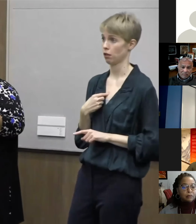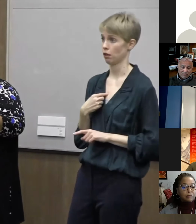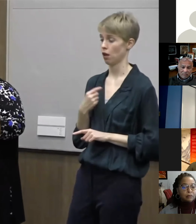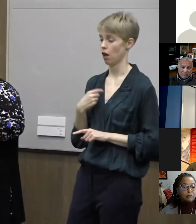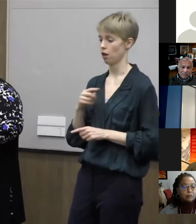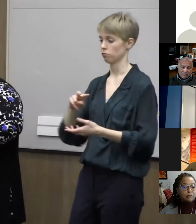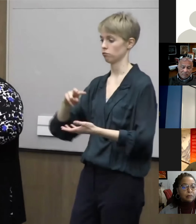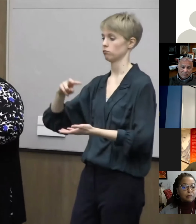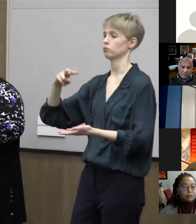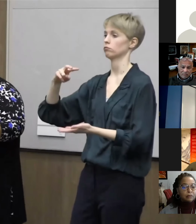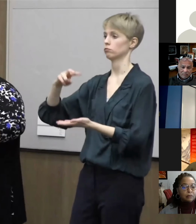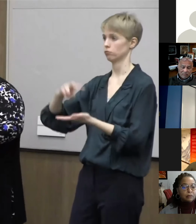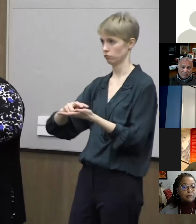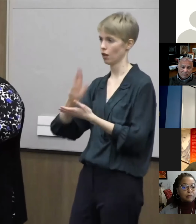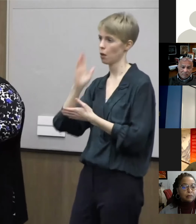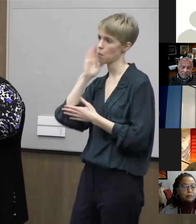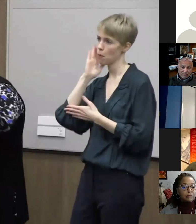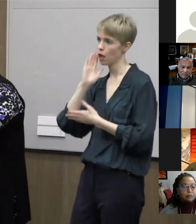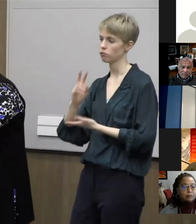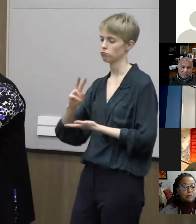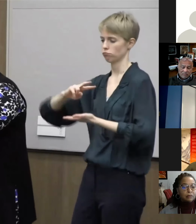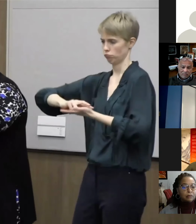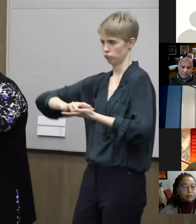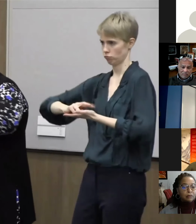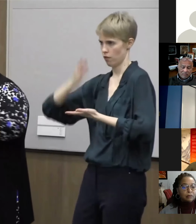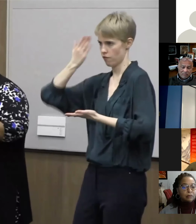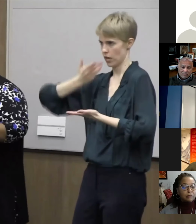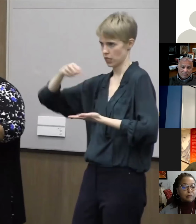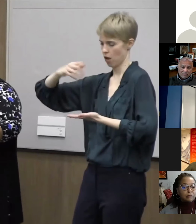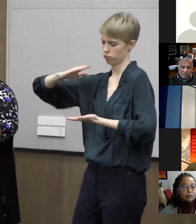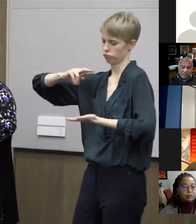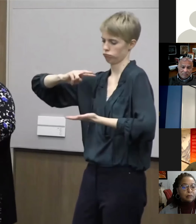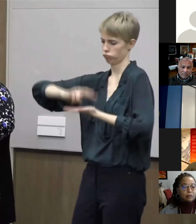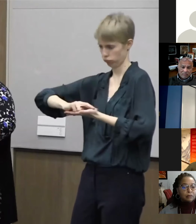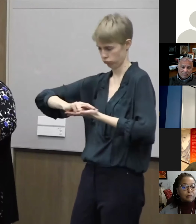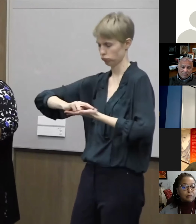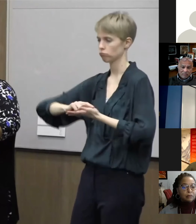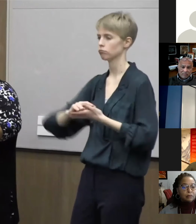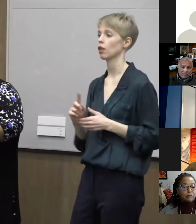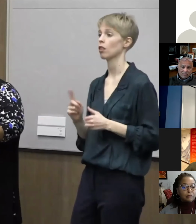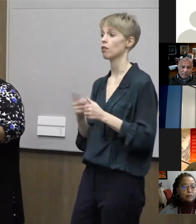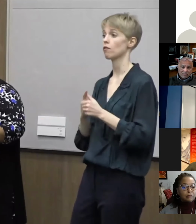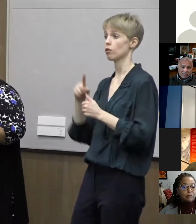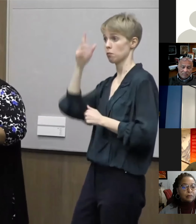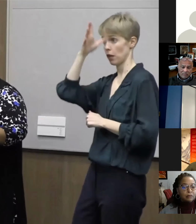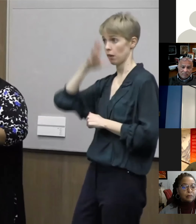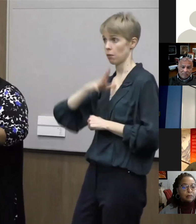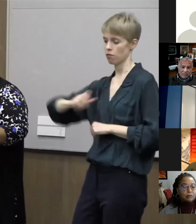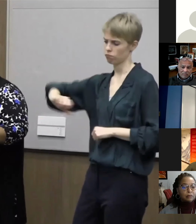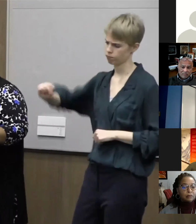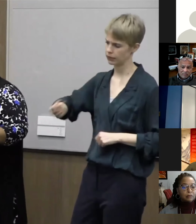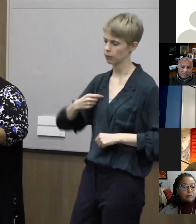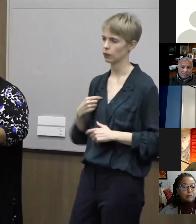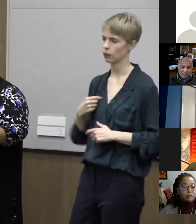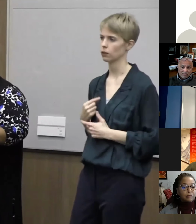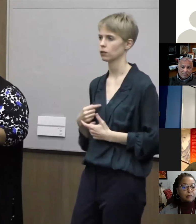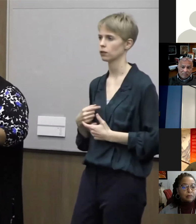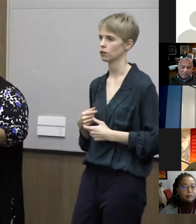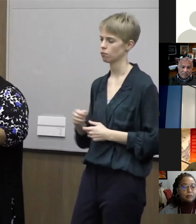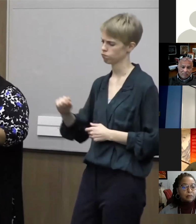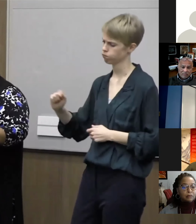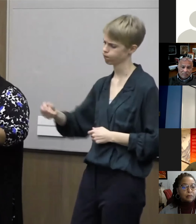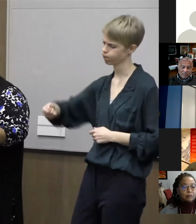down on a bunk bed on my face. And I laid on my face, and the first Negro began to beat me. I was beat